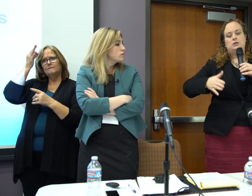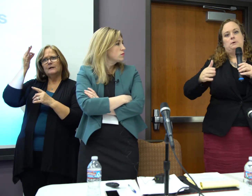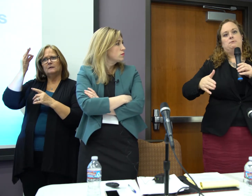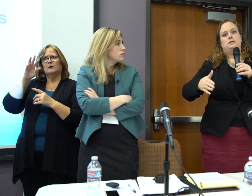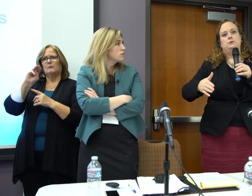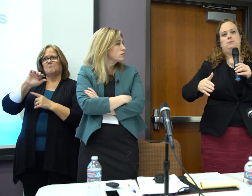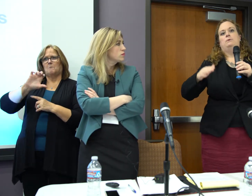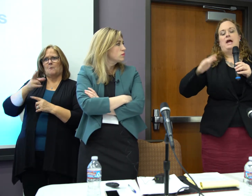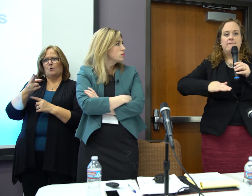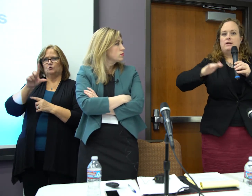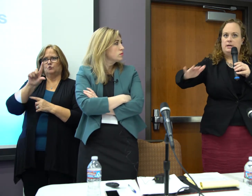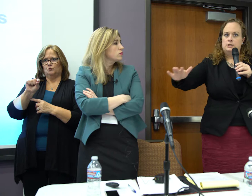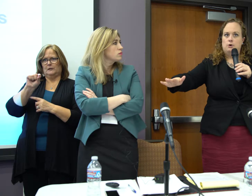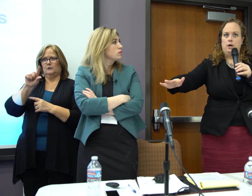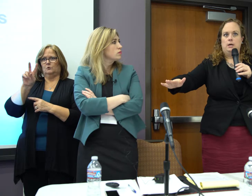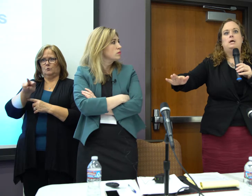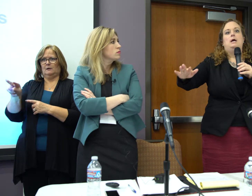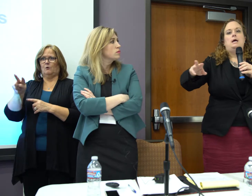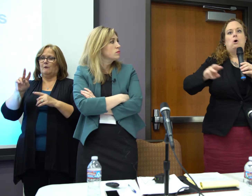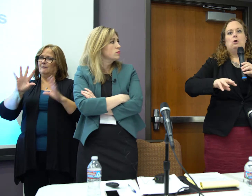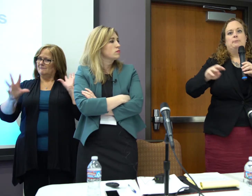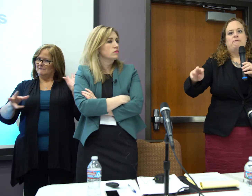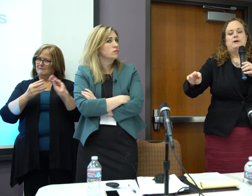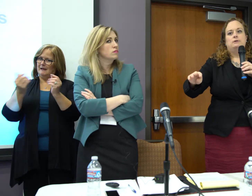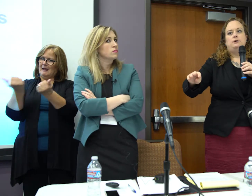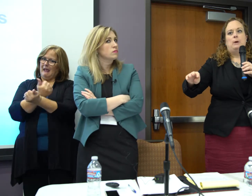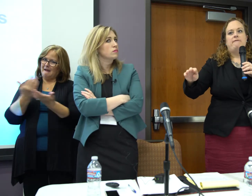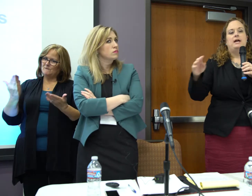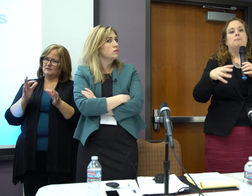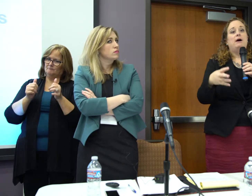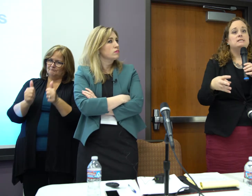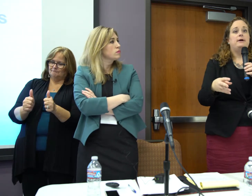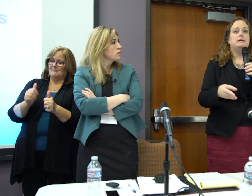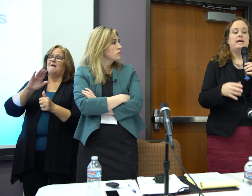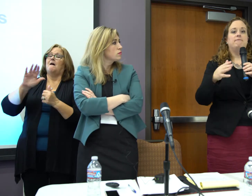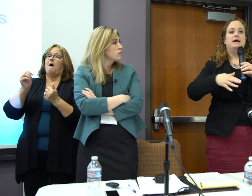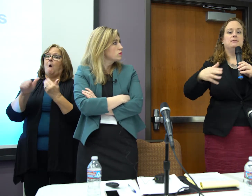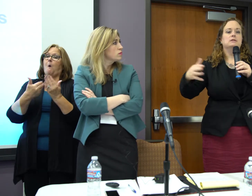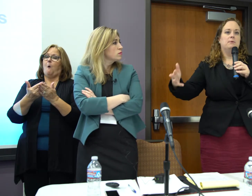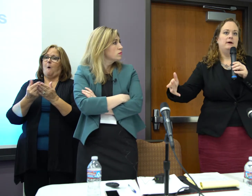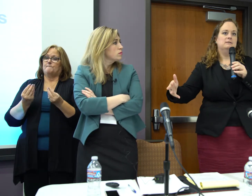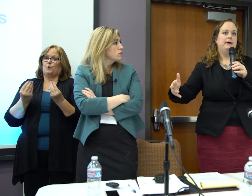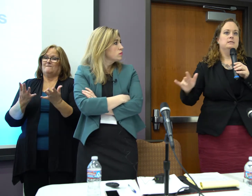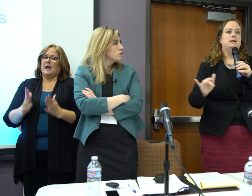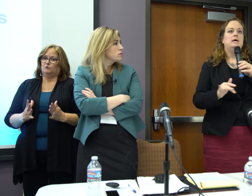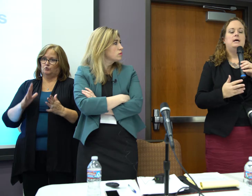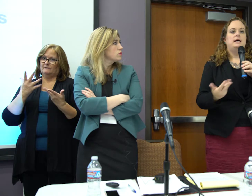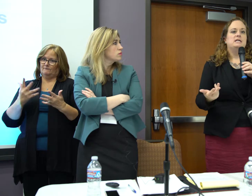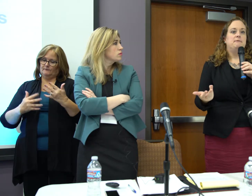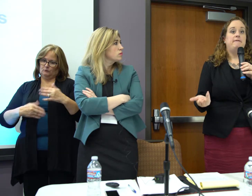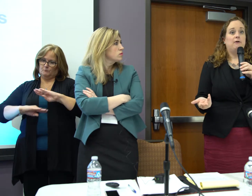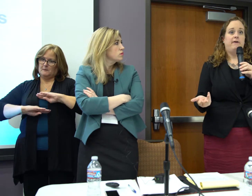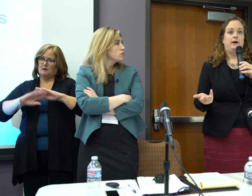in March 2022 that everything is good and all the providers who have had compliance plans have met those compliance plans,